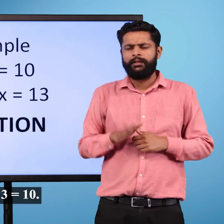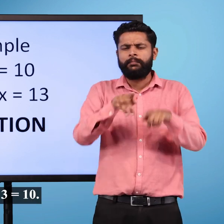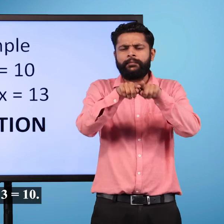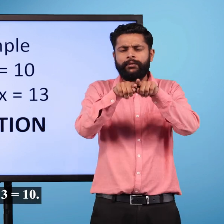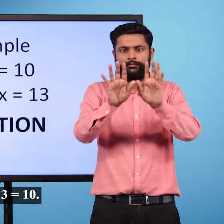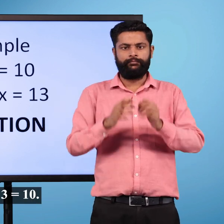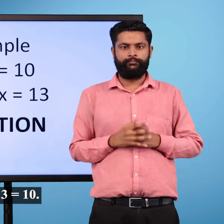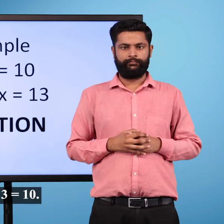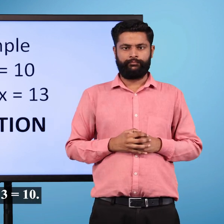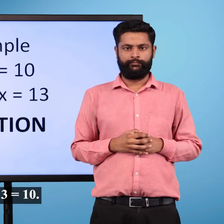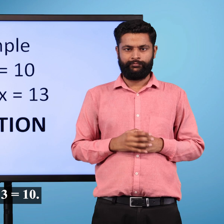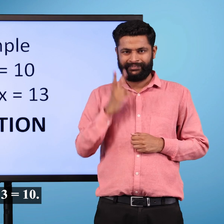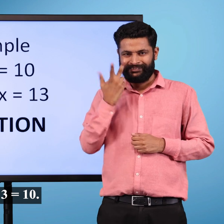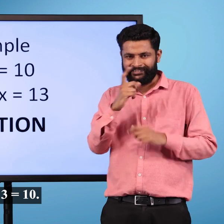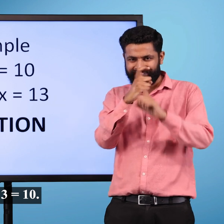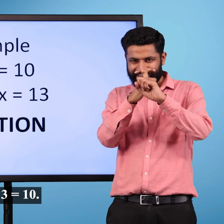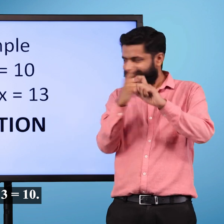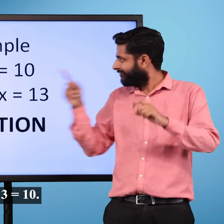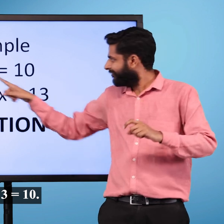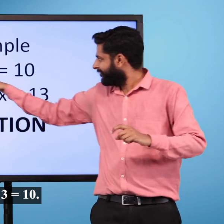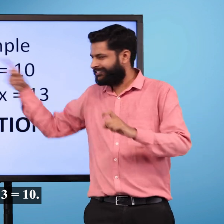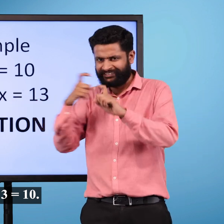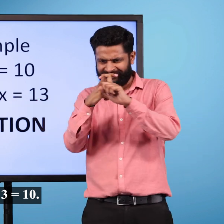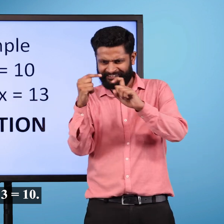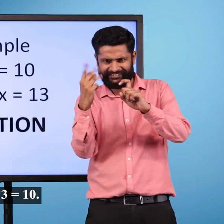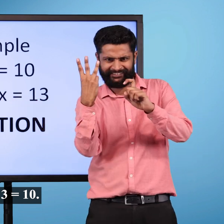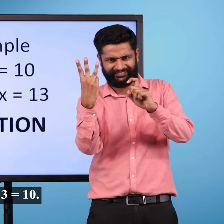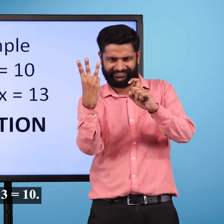Example, x minus 3 is equal to 10.